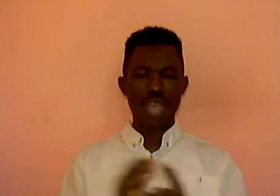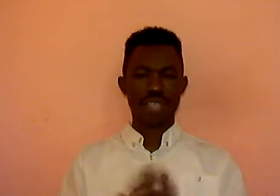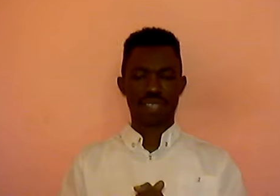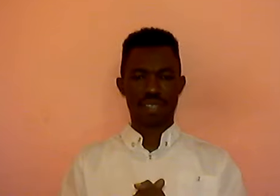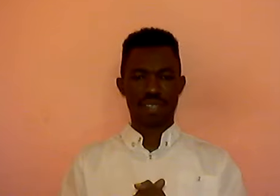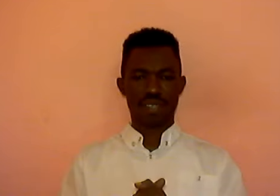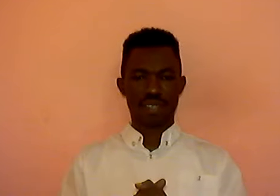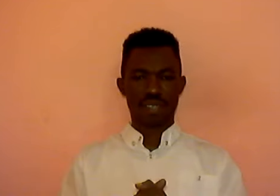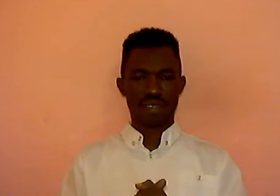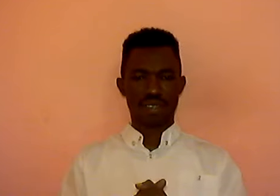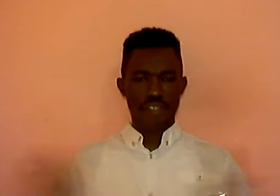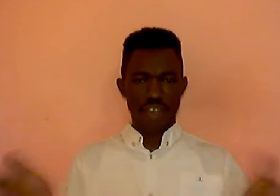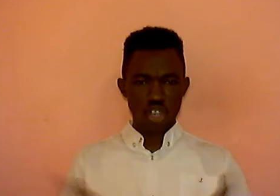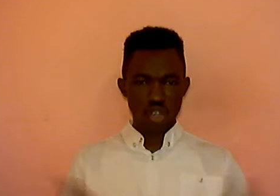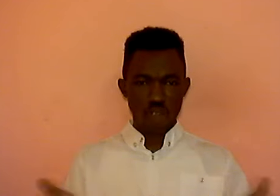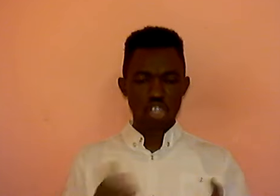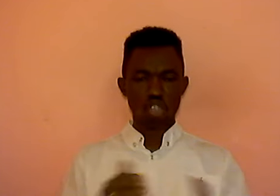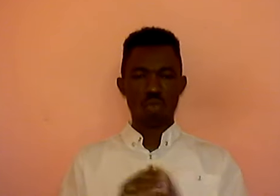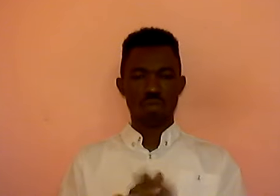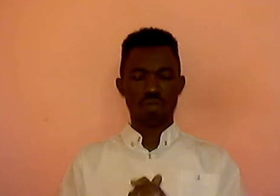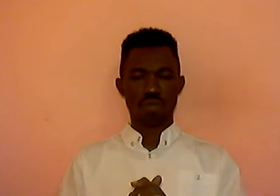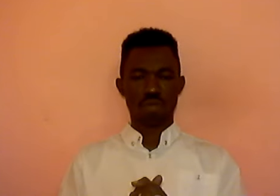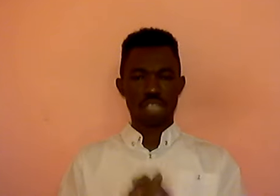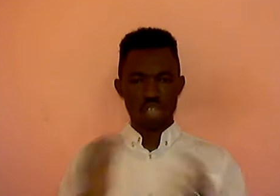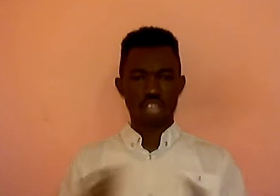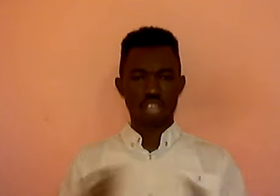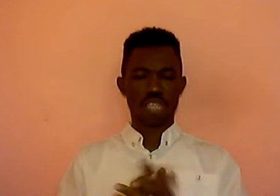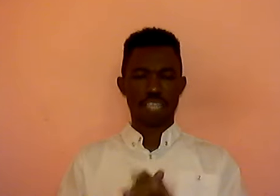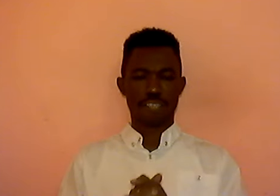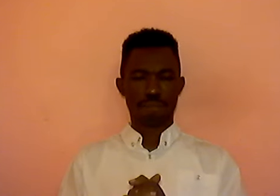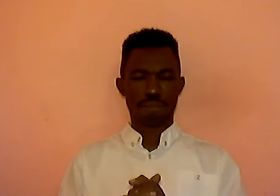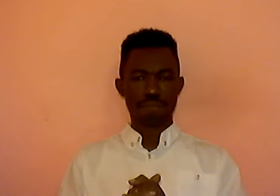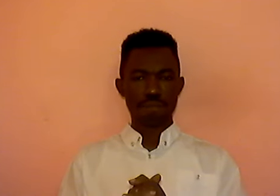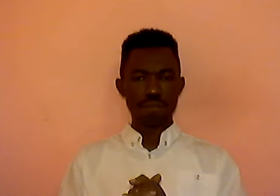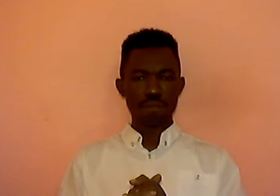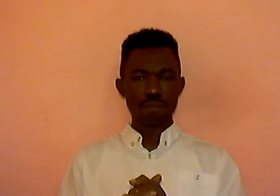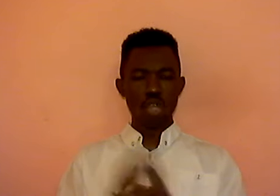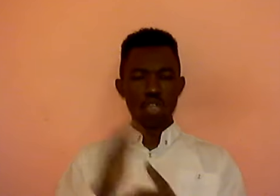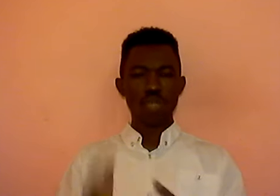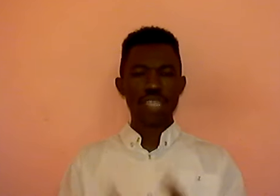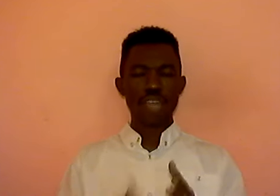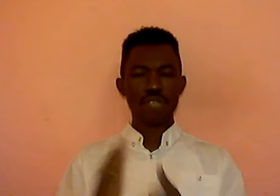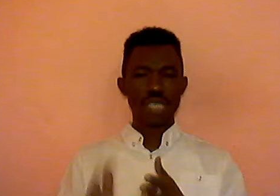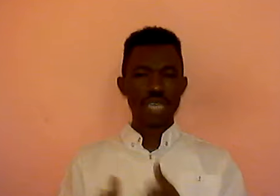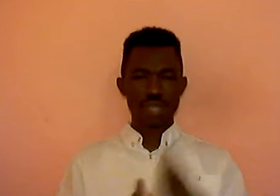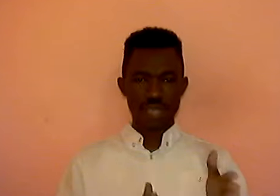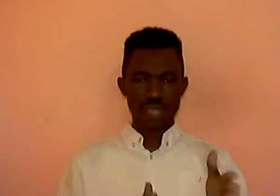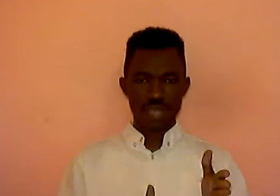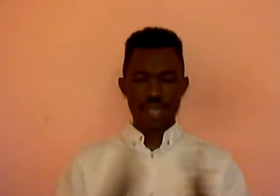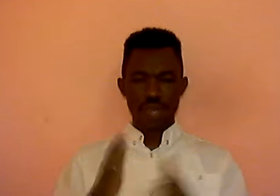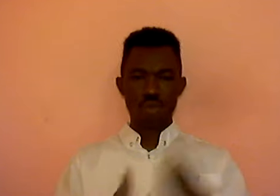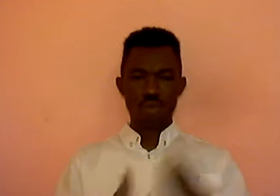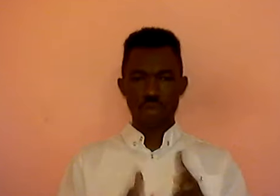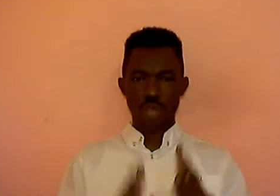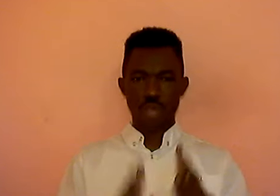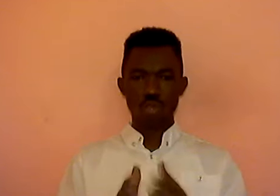earth. The foundation of his throne is righteousness. So devil said this. No, if you are didn't